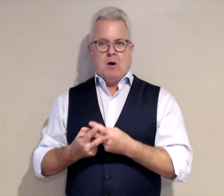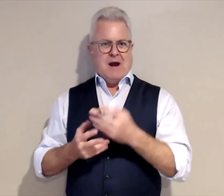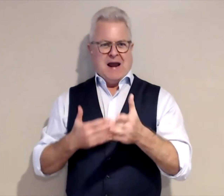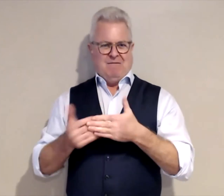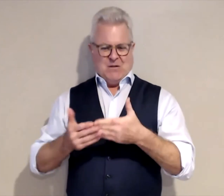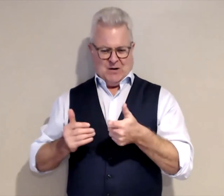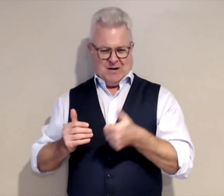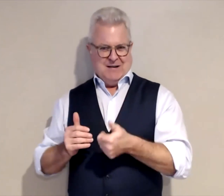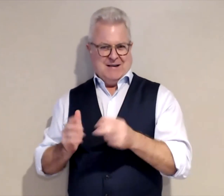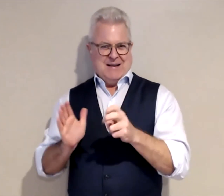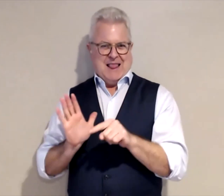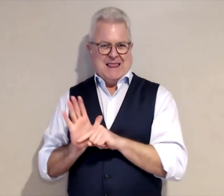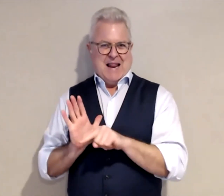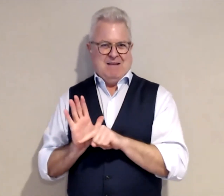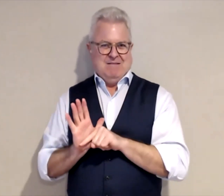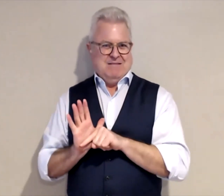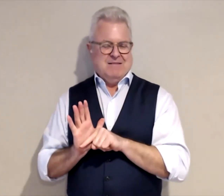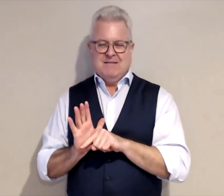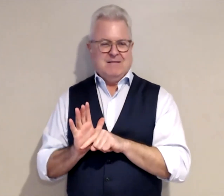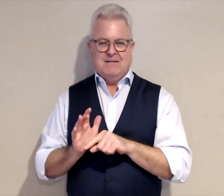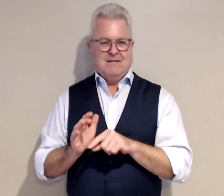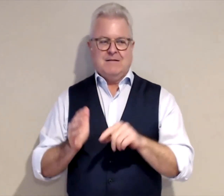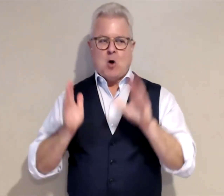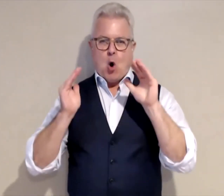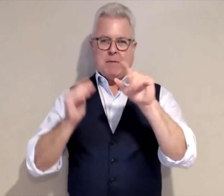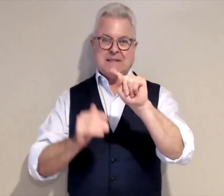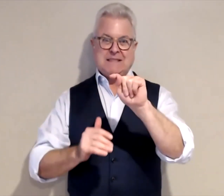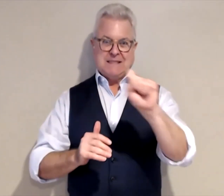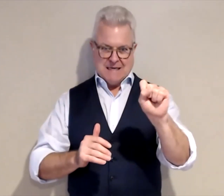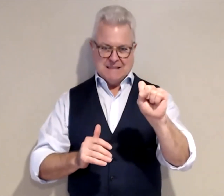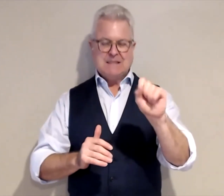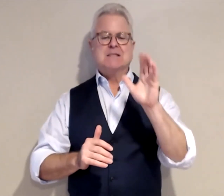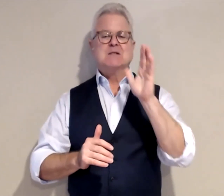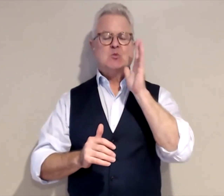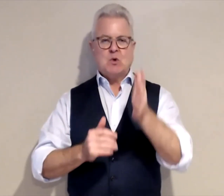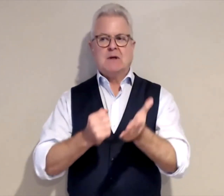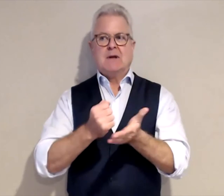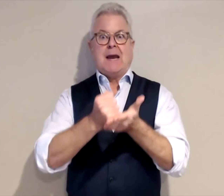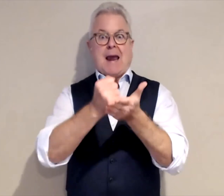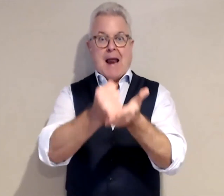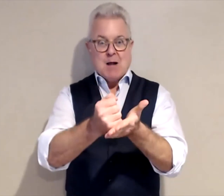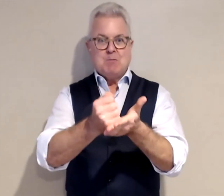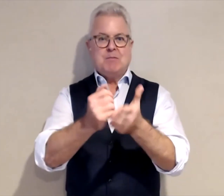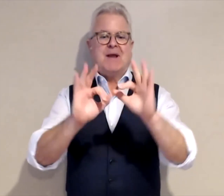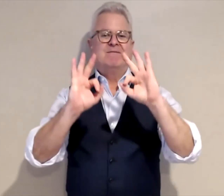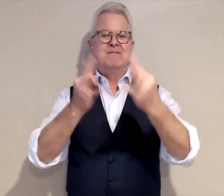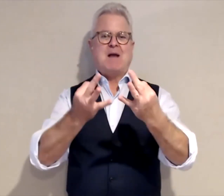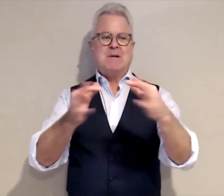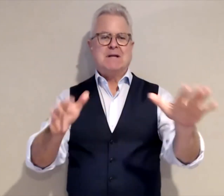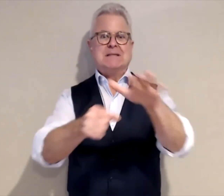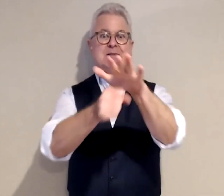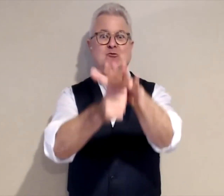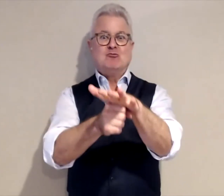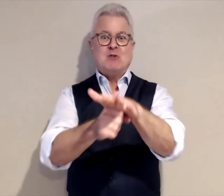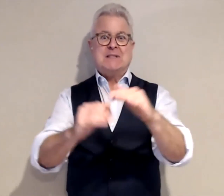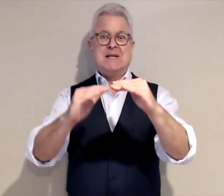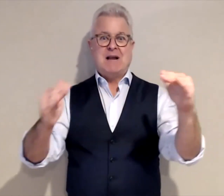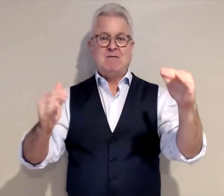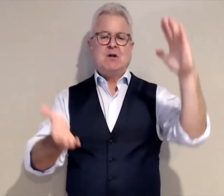work. And if the kids are home on quarantine, even though they tested negative, this is hoped to